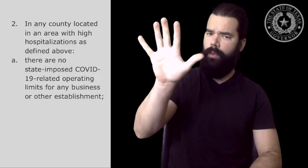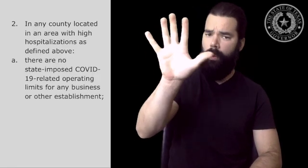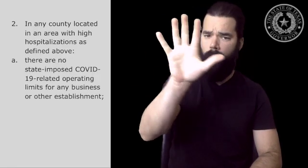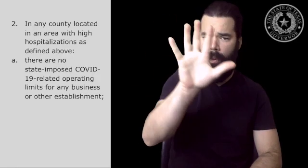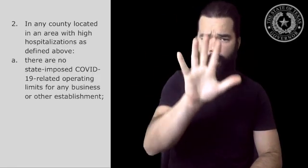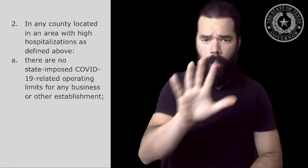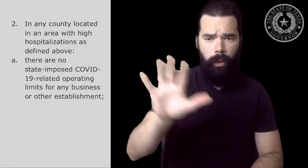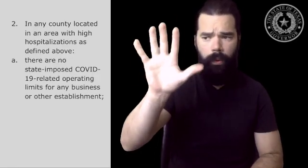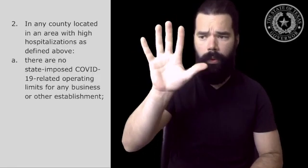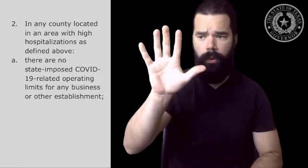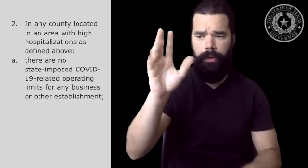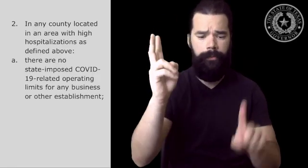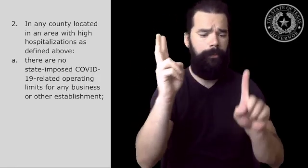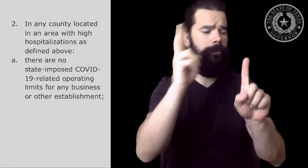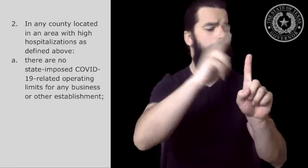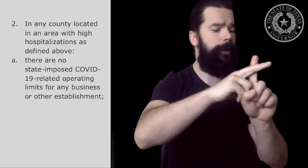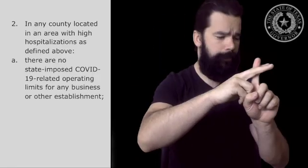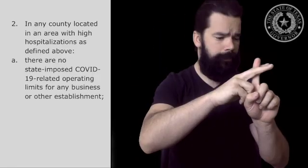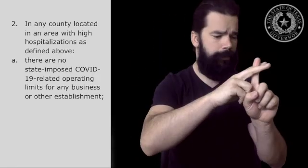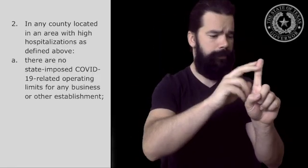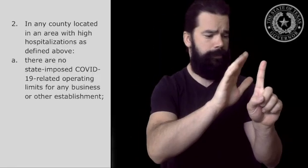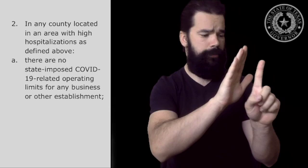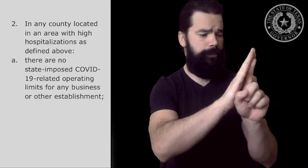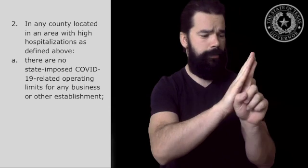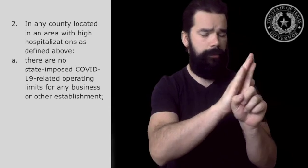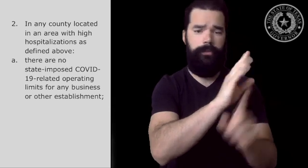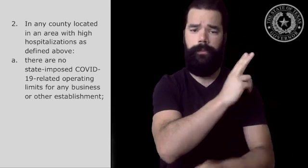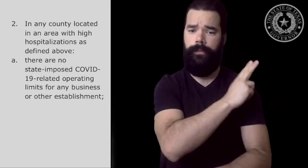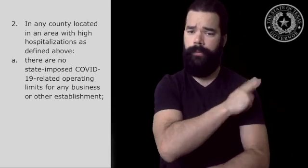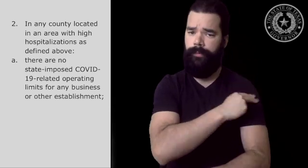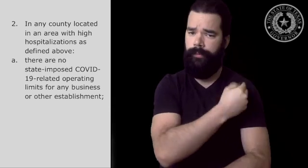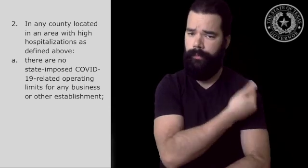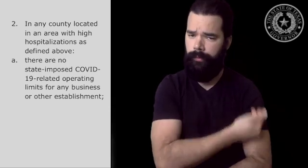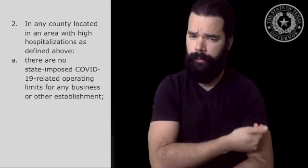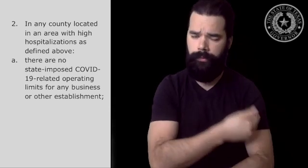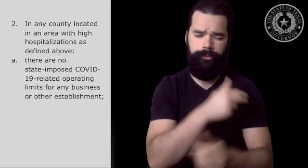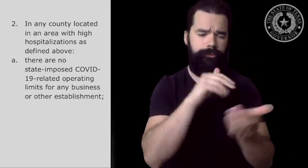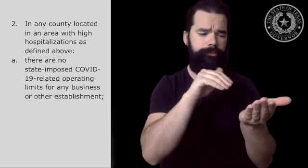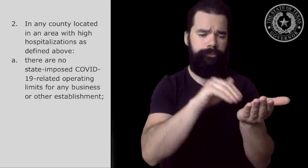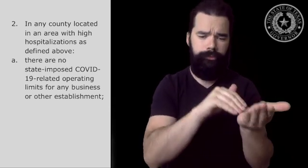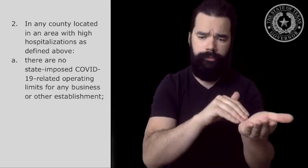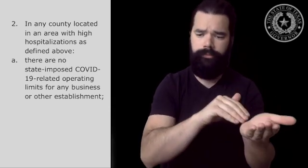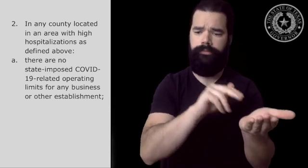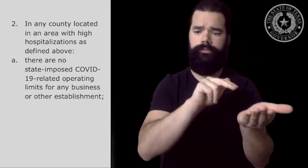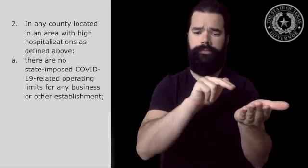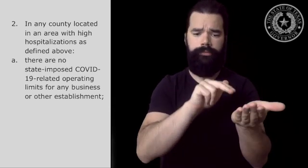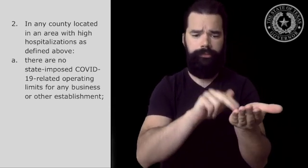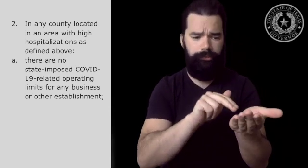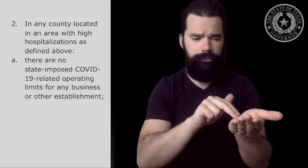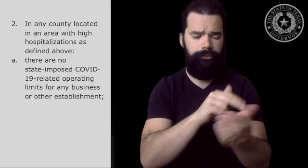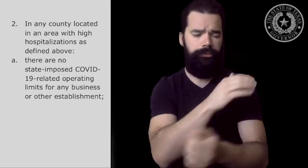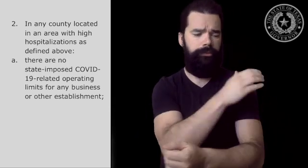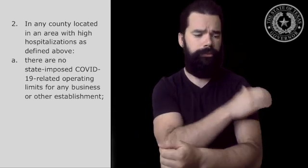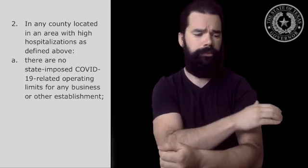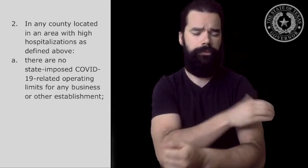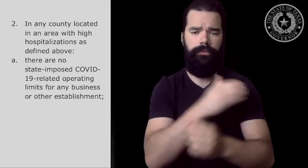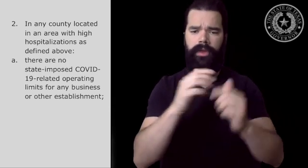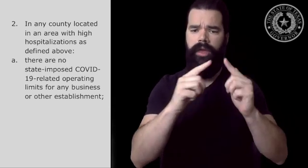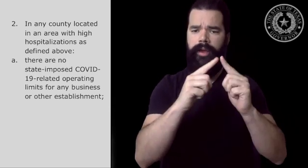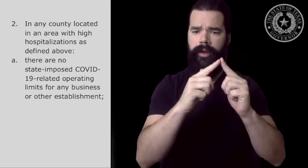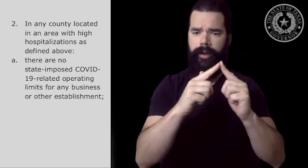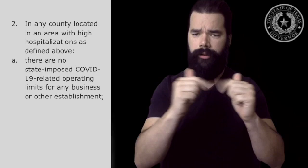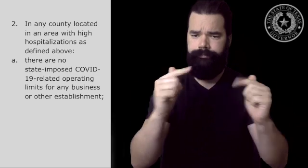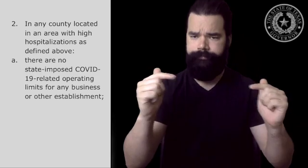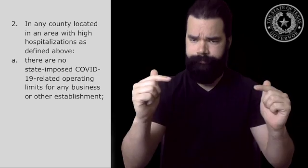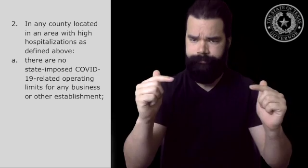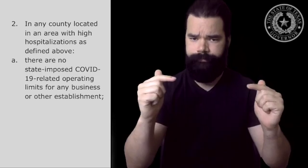In any county located in an area with high hospitalizations as defined above, A.